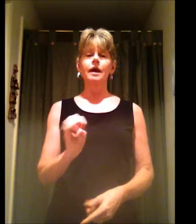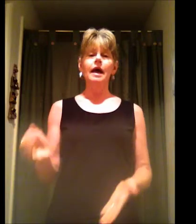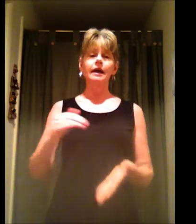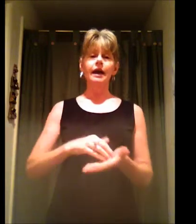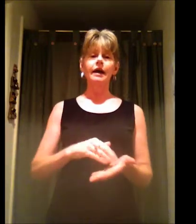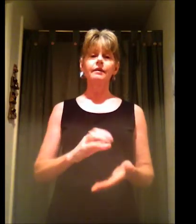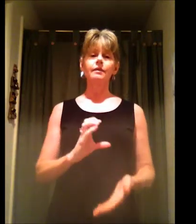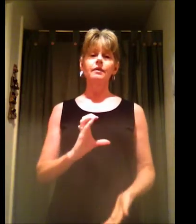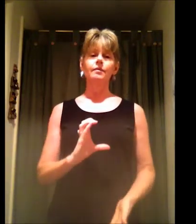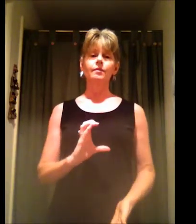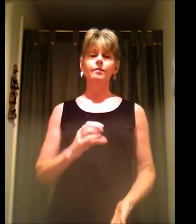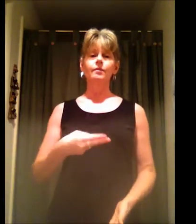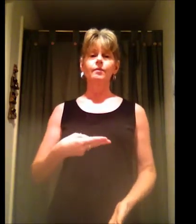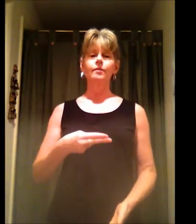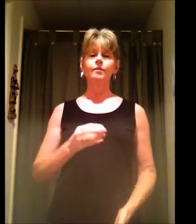and again,